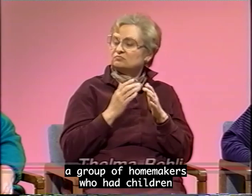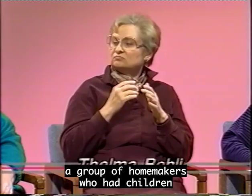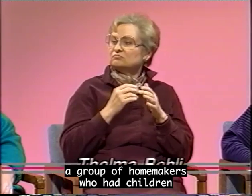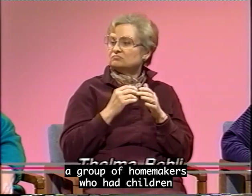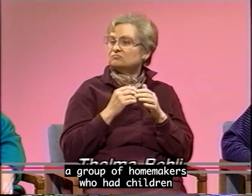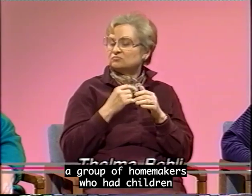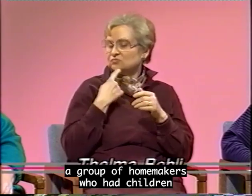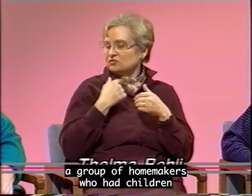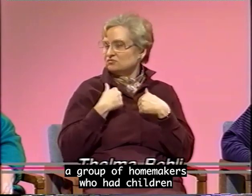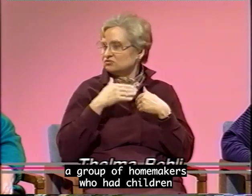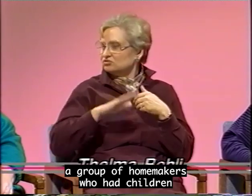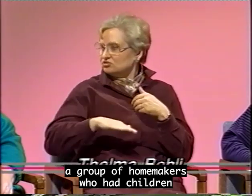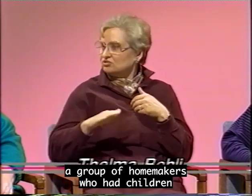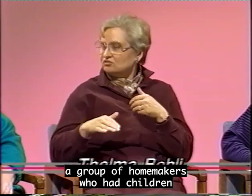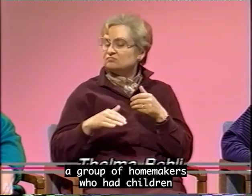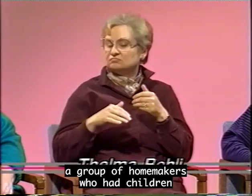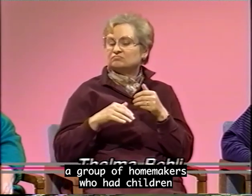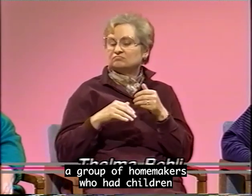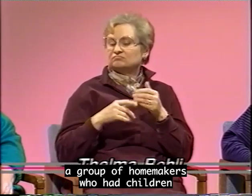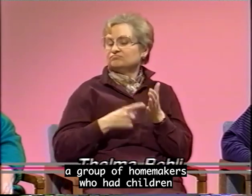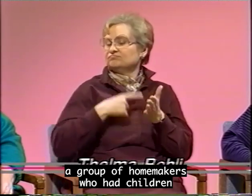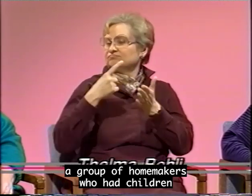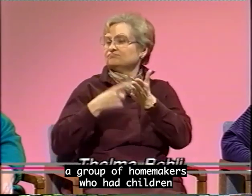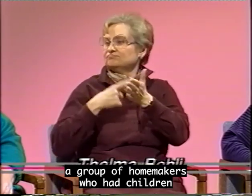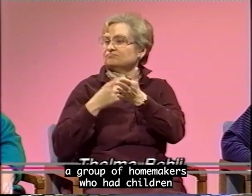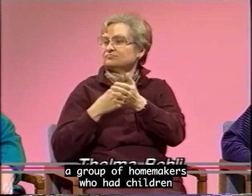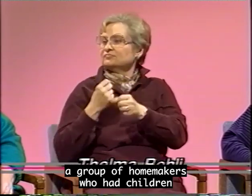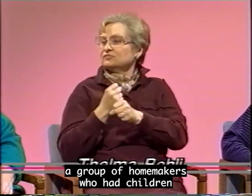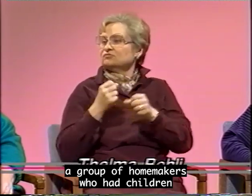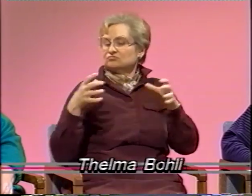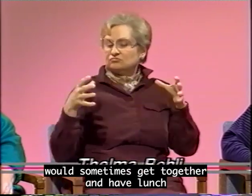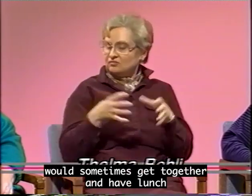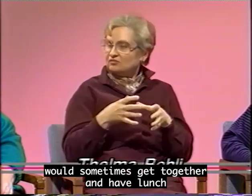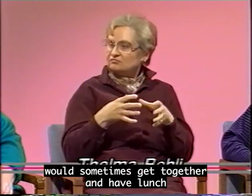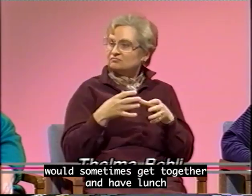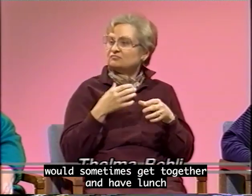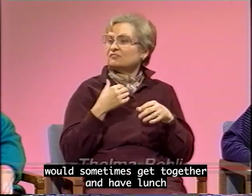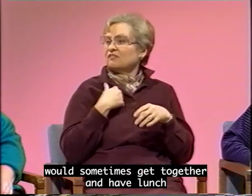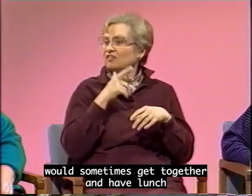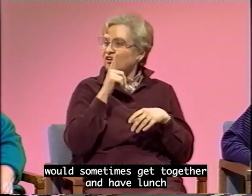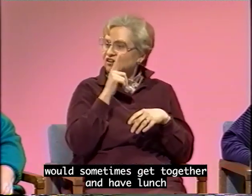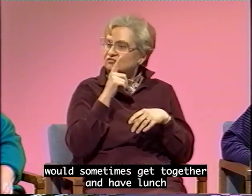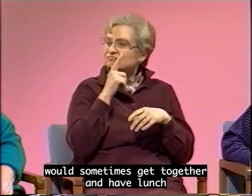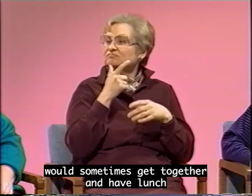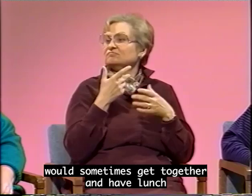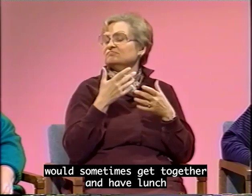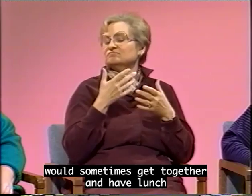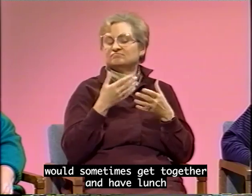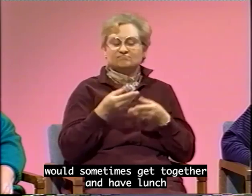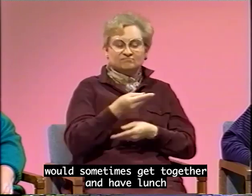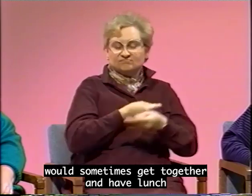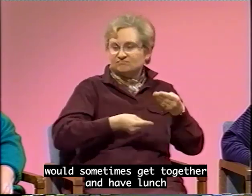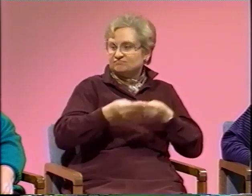A group of homemakers who had children would sometimes get together and have lunch